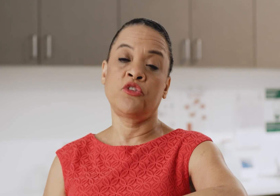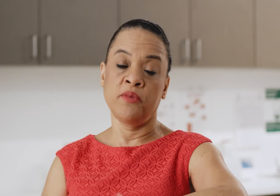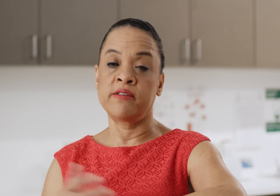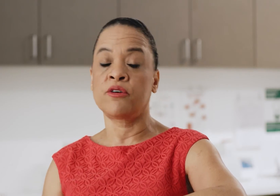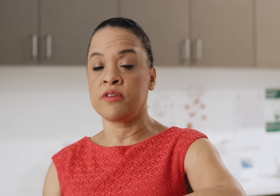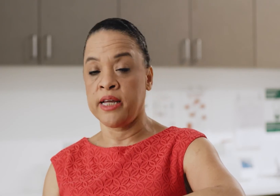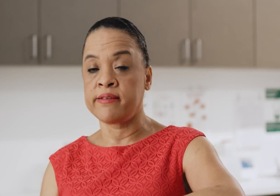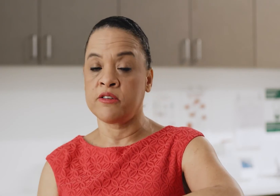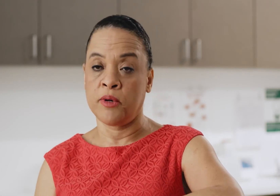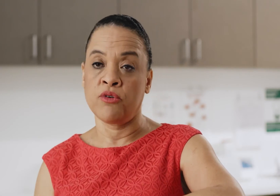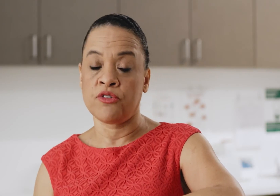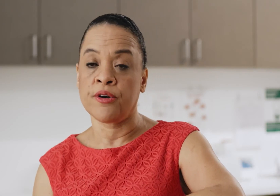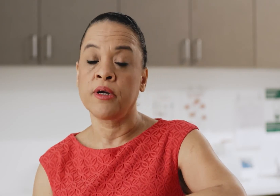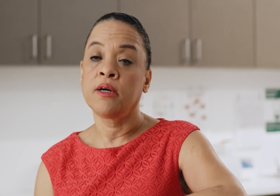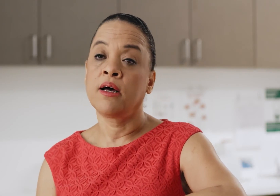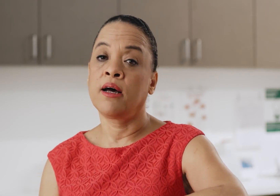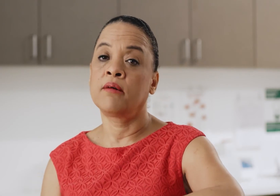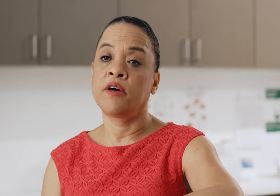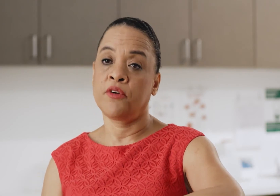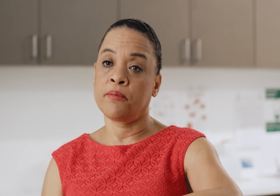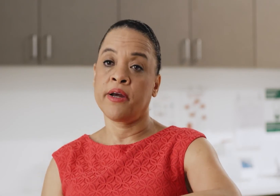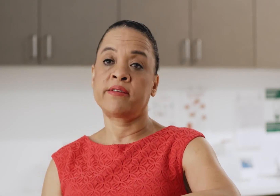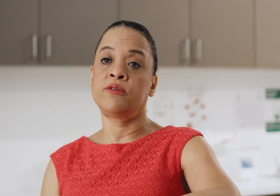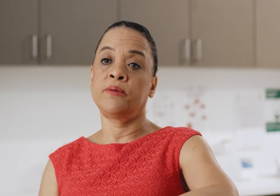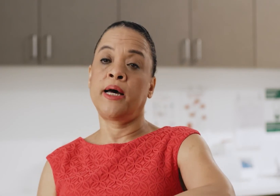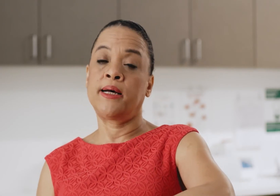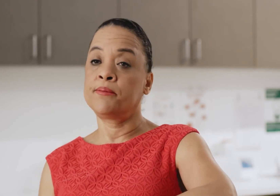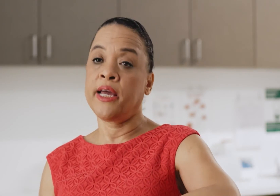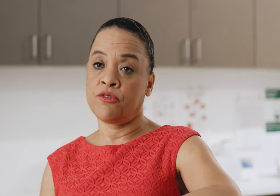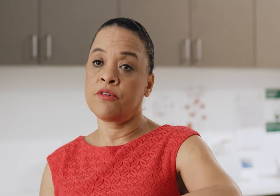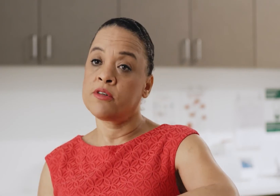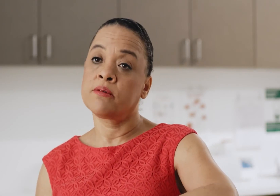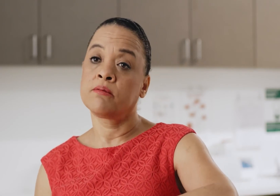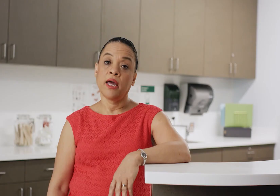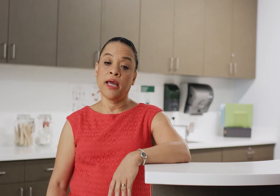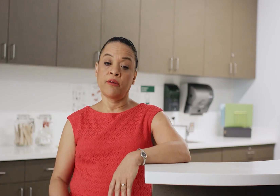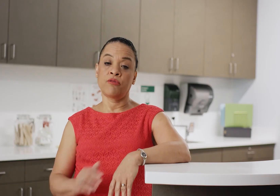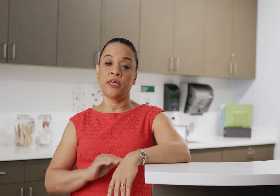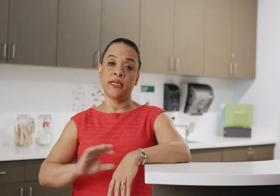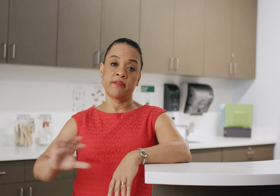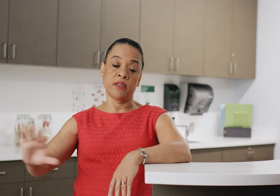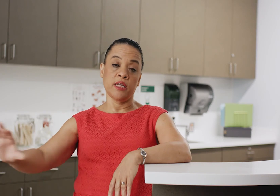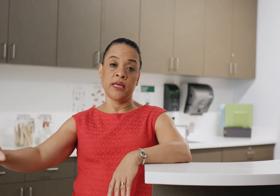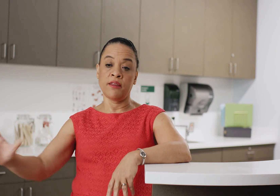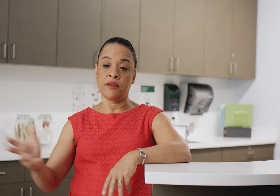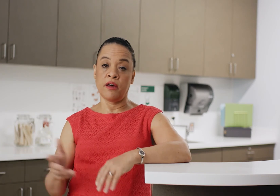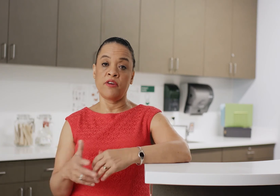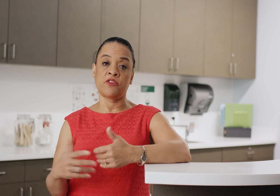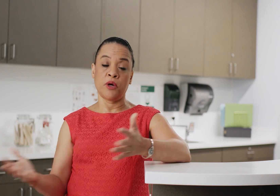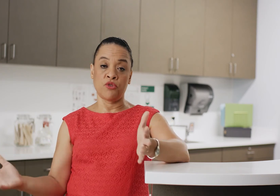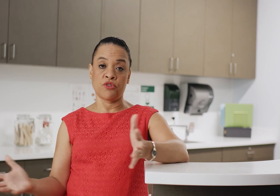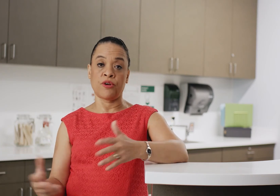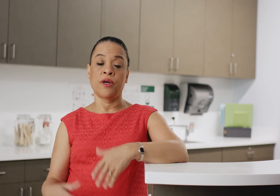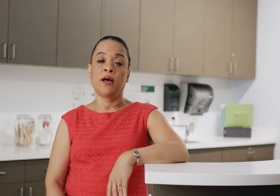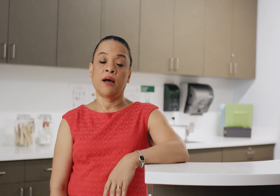means there's less exposure of your breast to estrogen. And really it's the length of exposure during